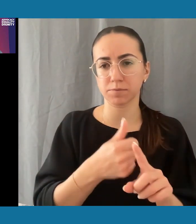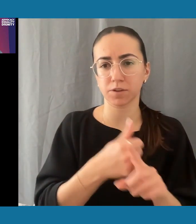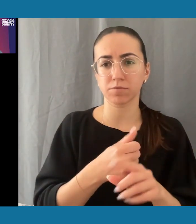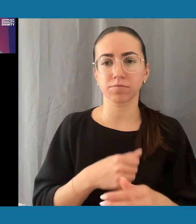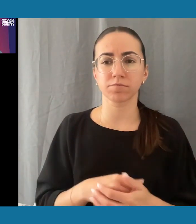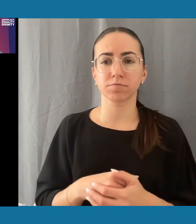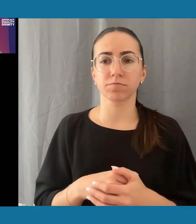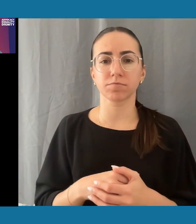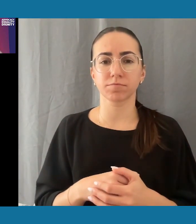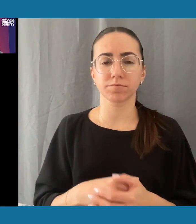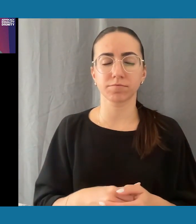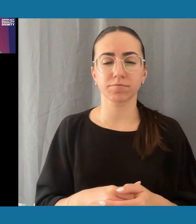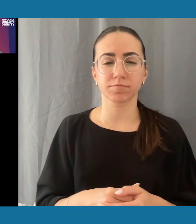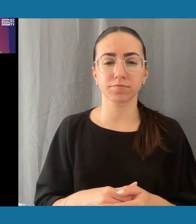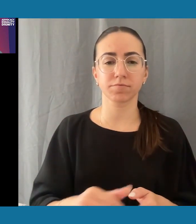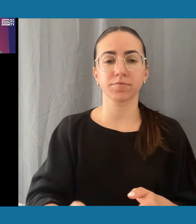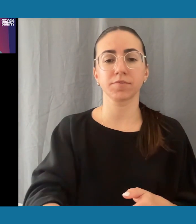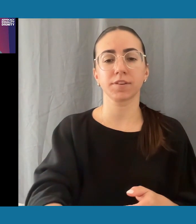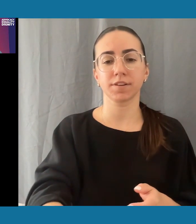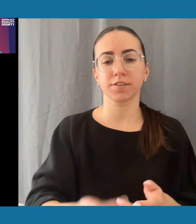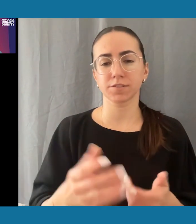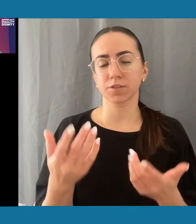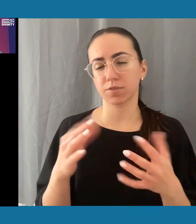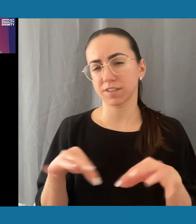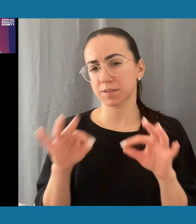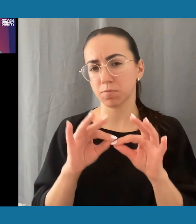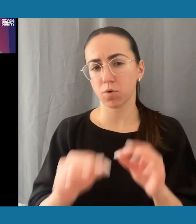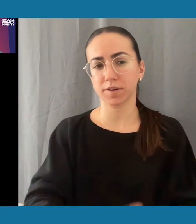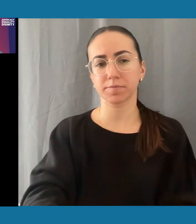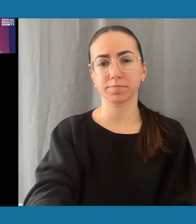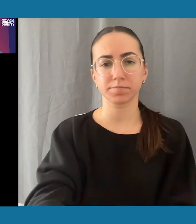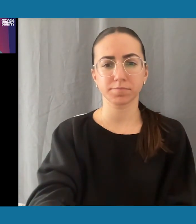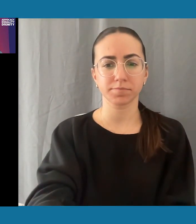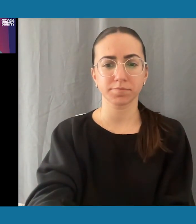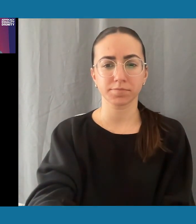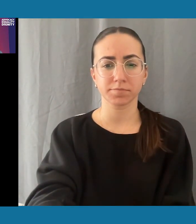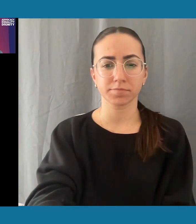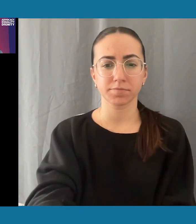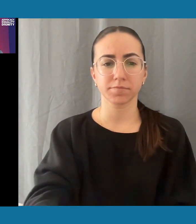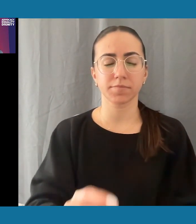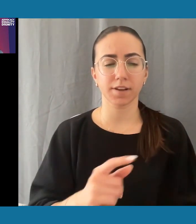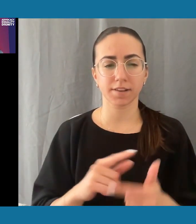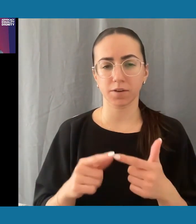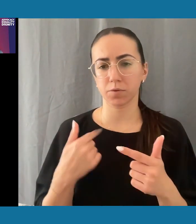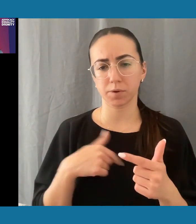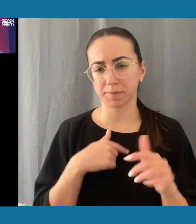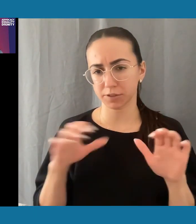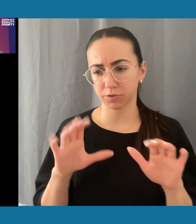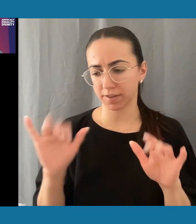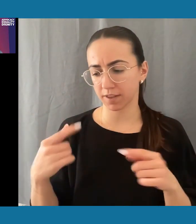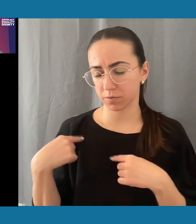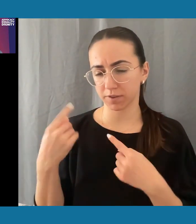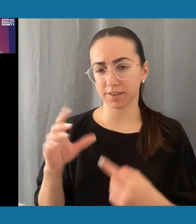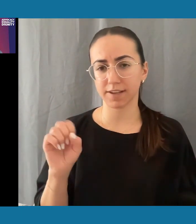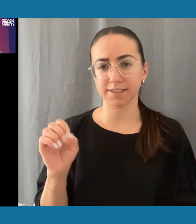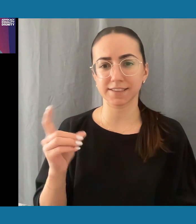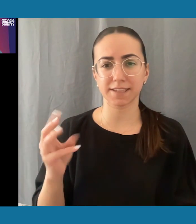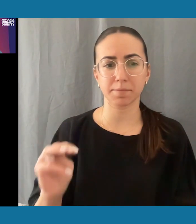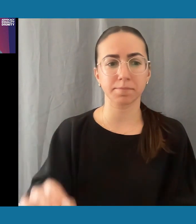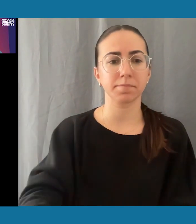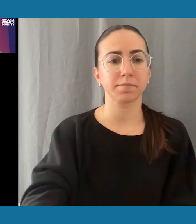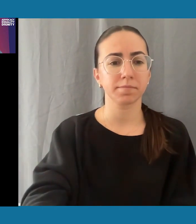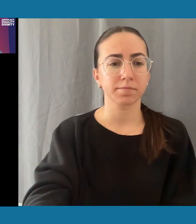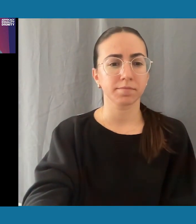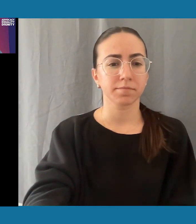make their own healthcare decisions, because look, they've been doing it with SDM and they are capable. And this can be used to